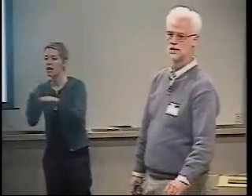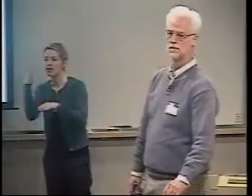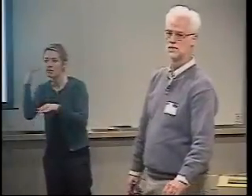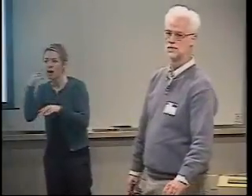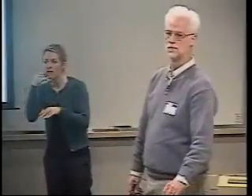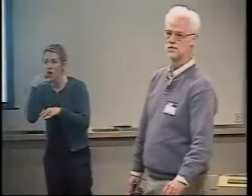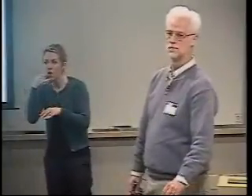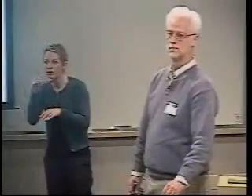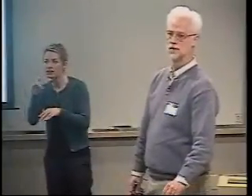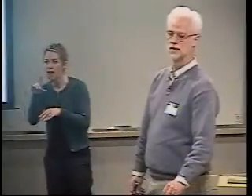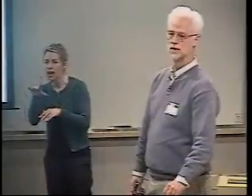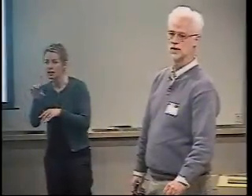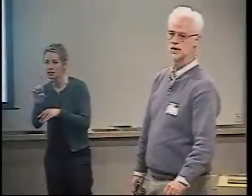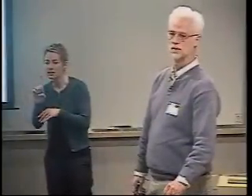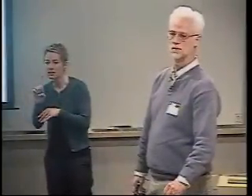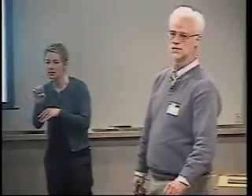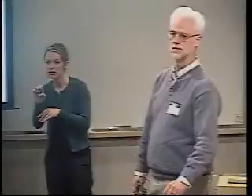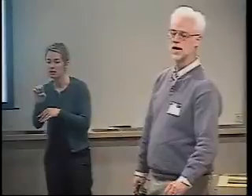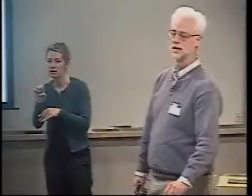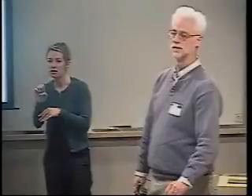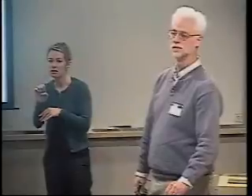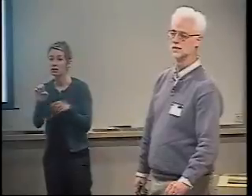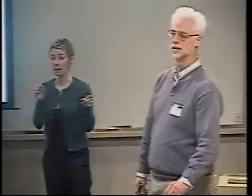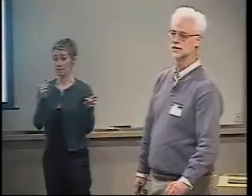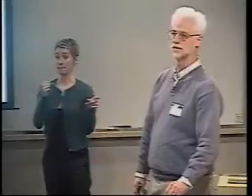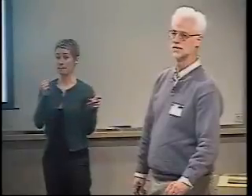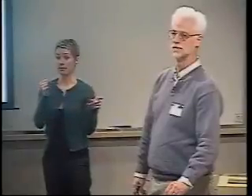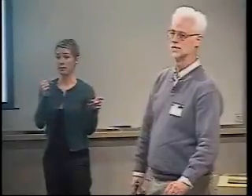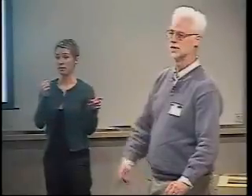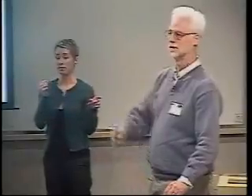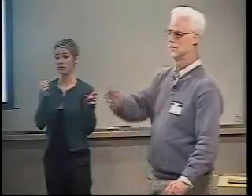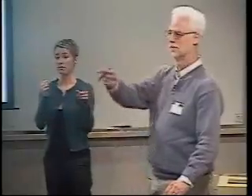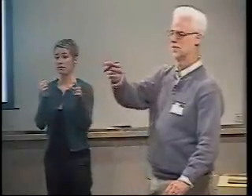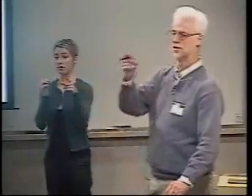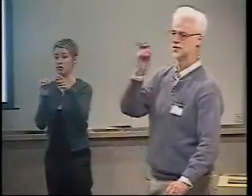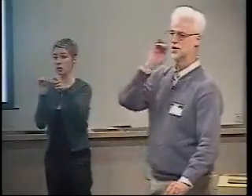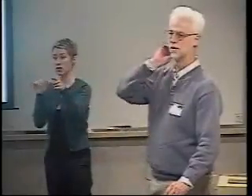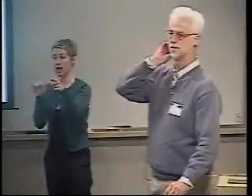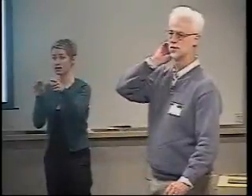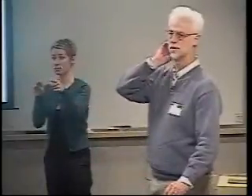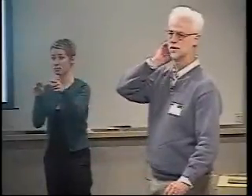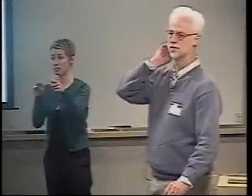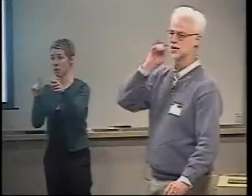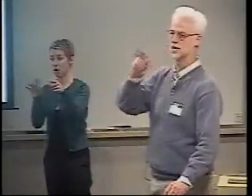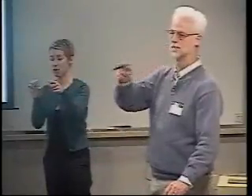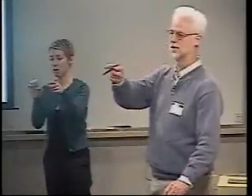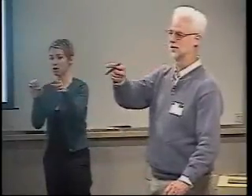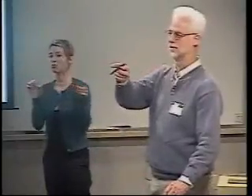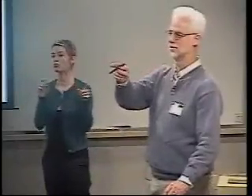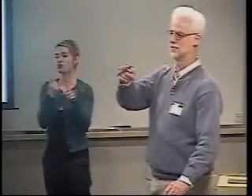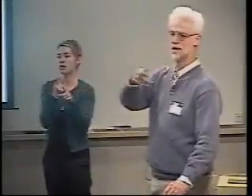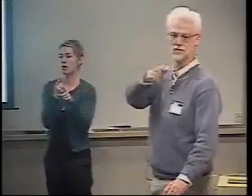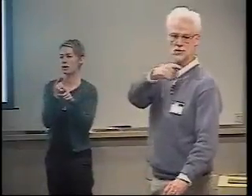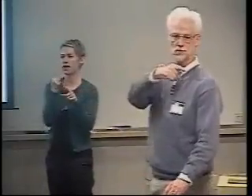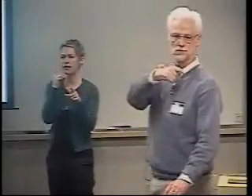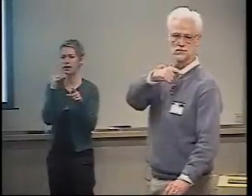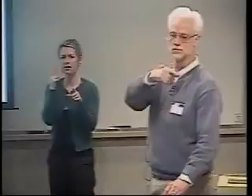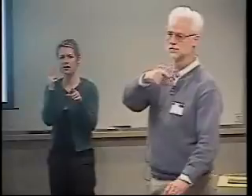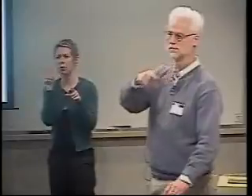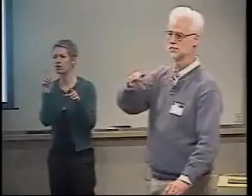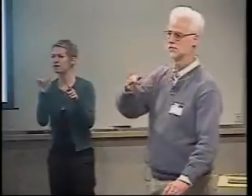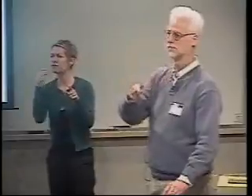smartphone device? So Yeah. This is the PDA Yes. version. Maybe you can start it. You can start it up on. Is it around